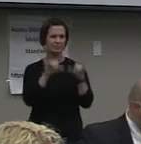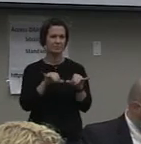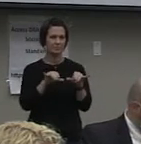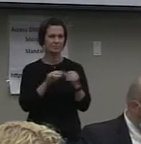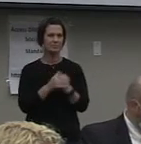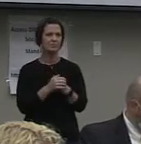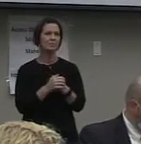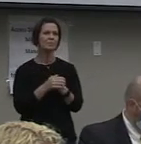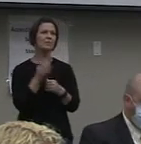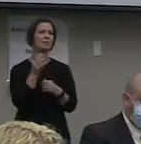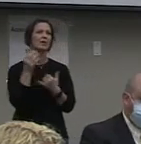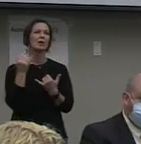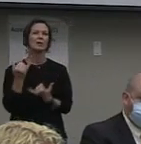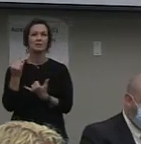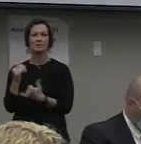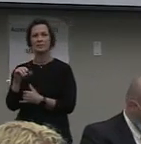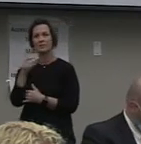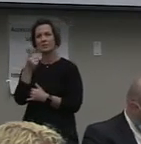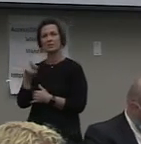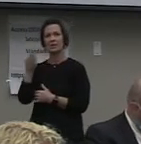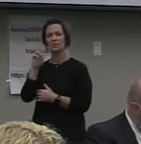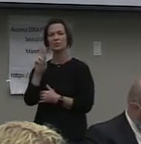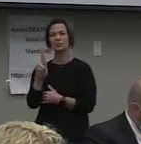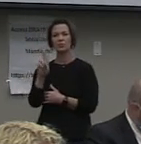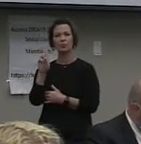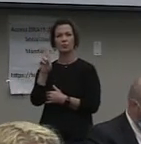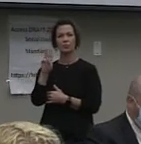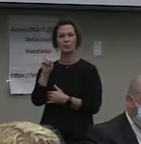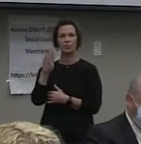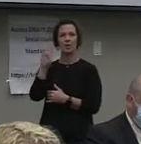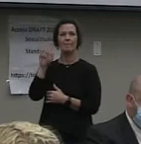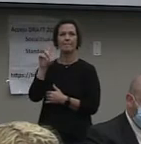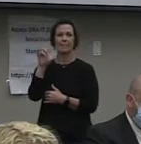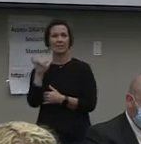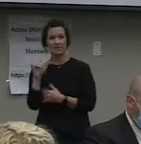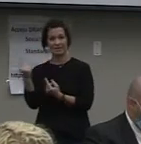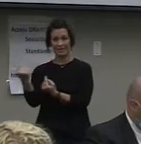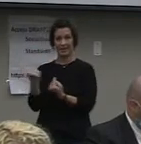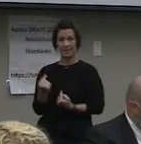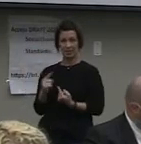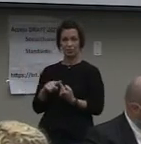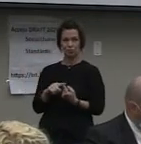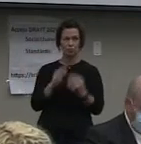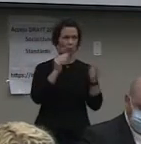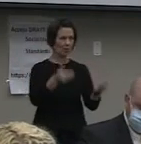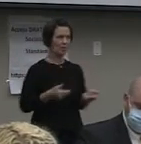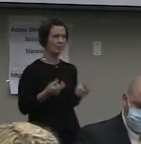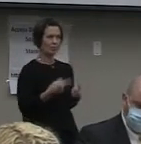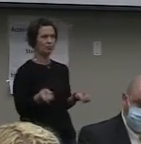And Dr. Brumley is coming to welcome y'all and tell y'all hello, so we're gonna wait just a minute, he's on the way. Oh.